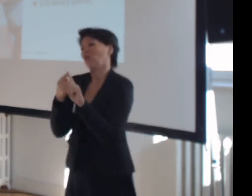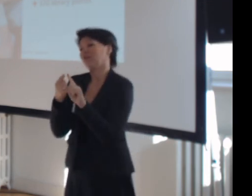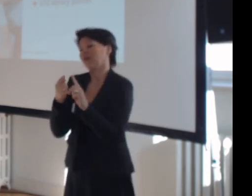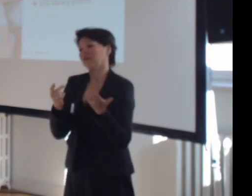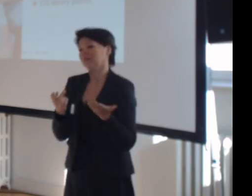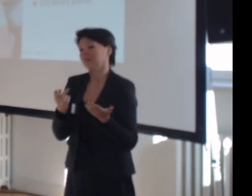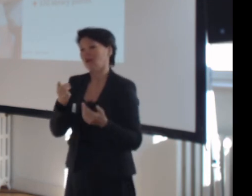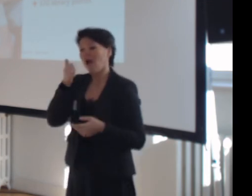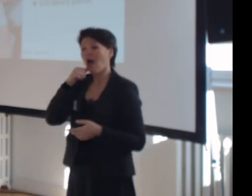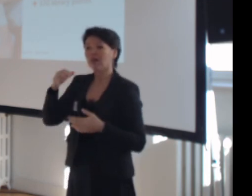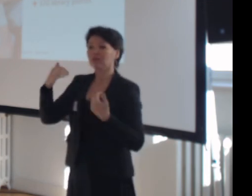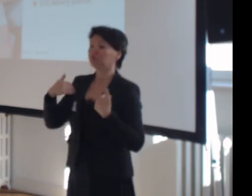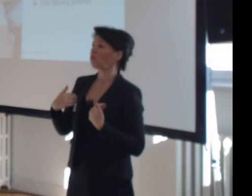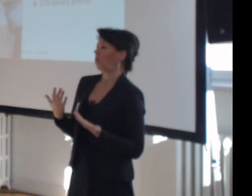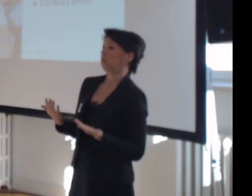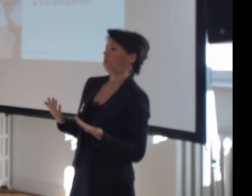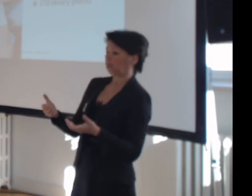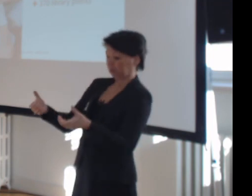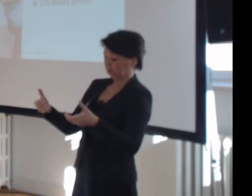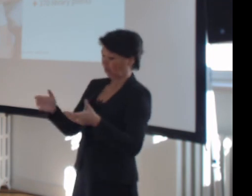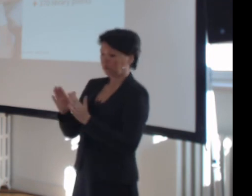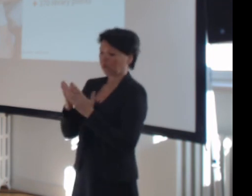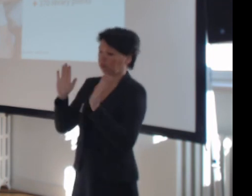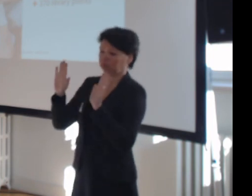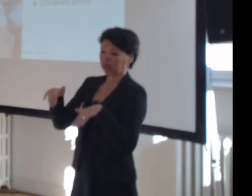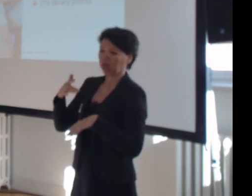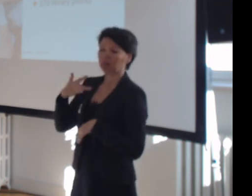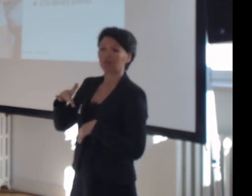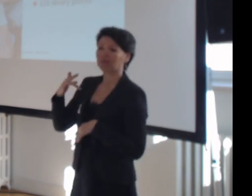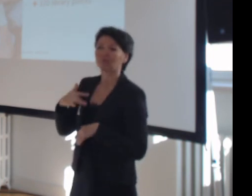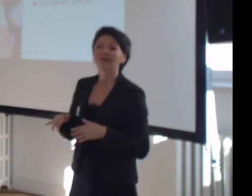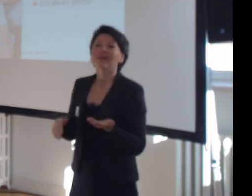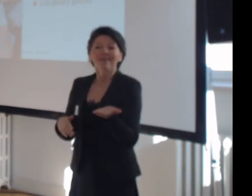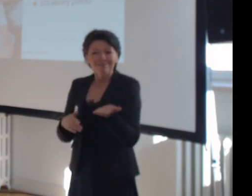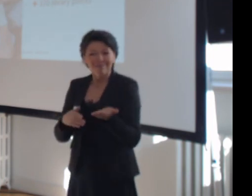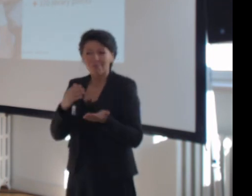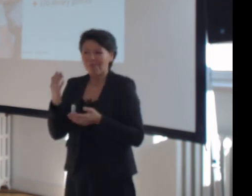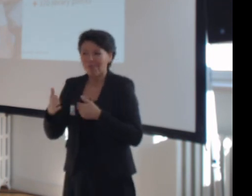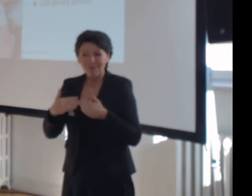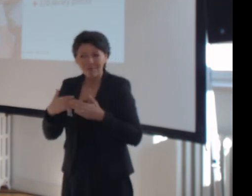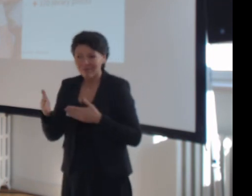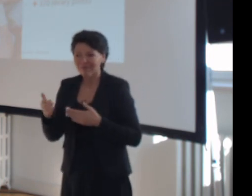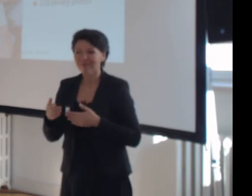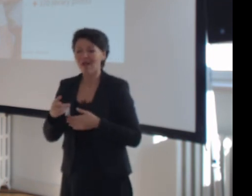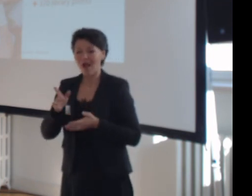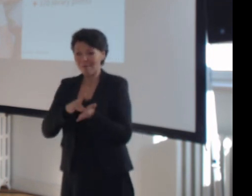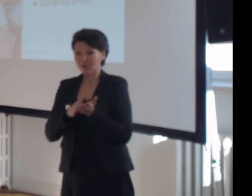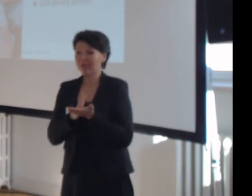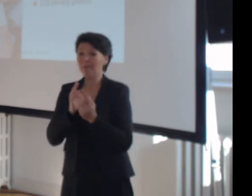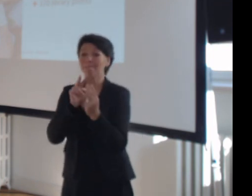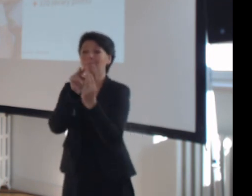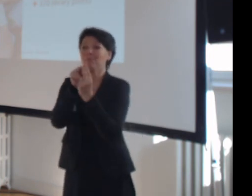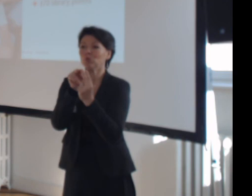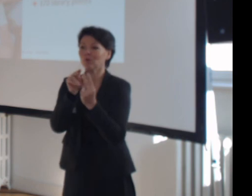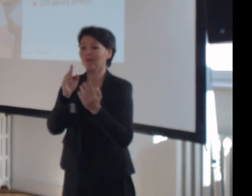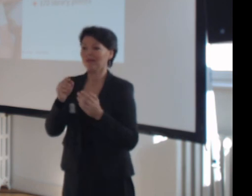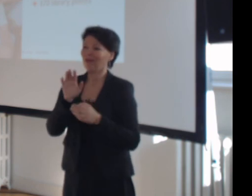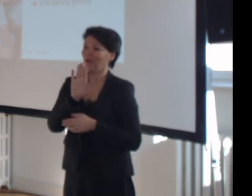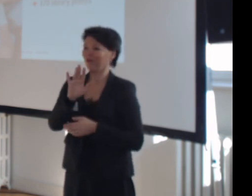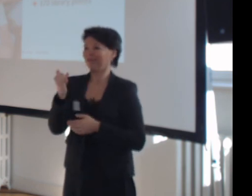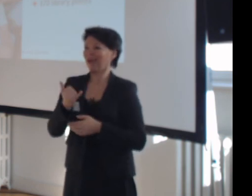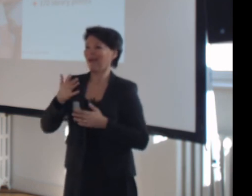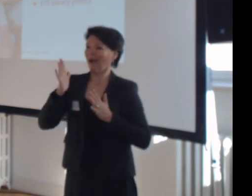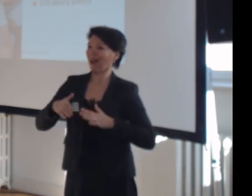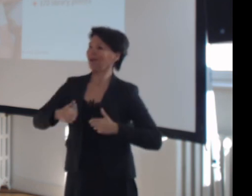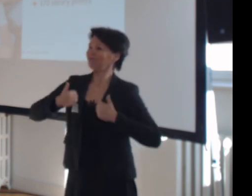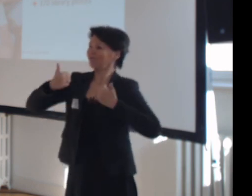not really interested in taking out a book, it does not matter, because your visit might have already brightened their day, so to speak. That